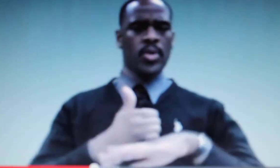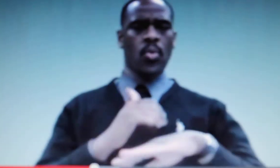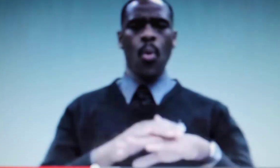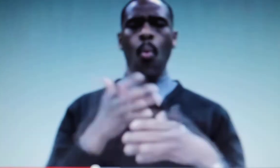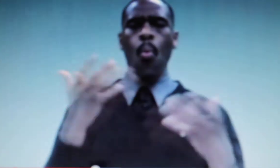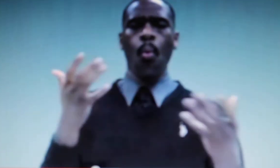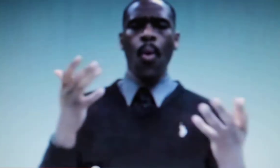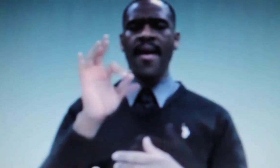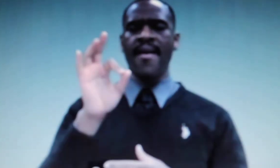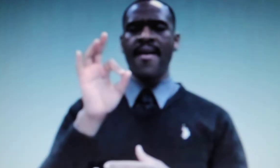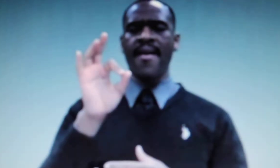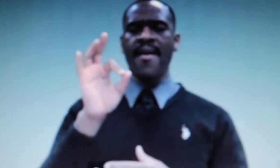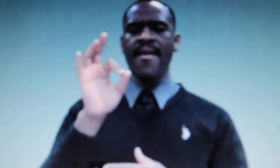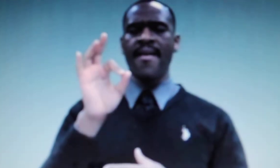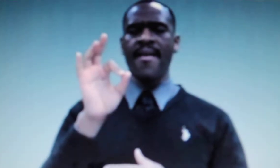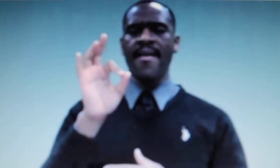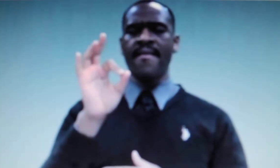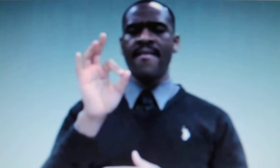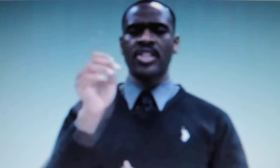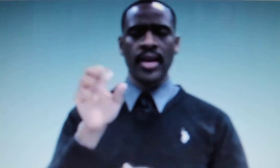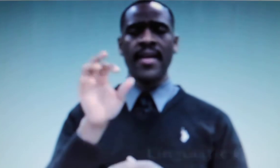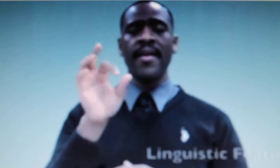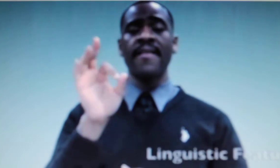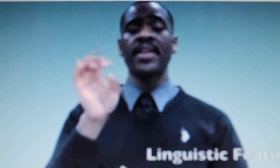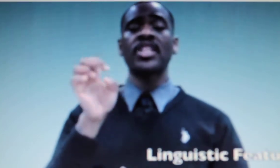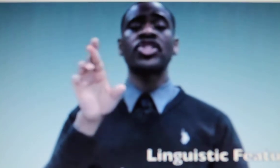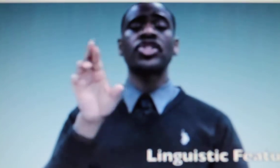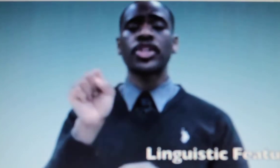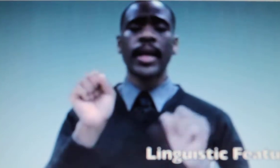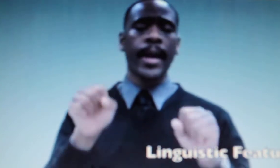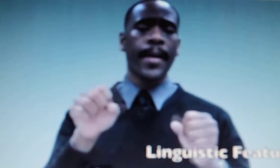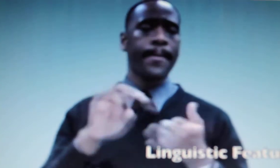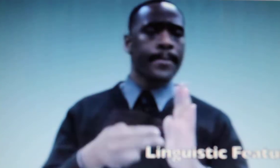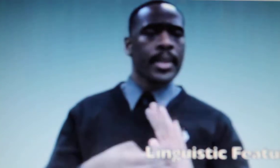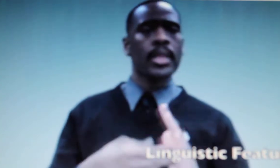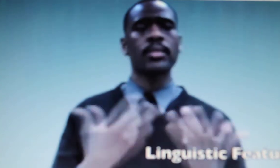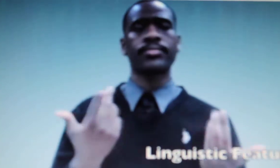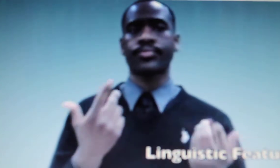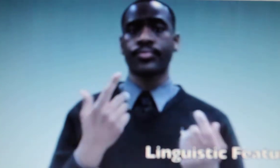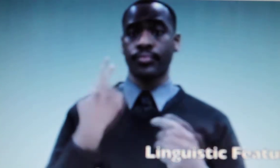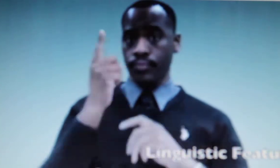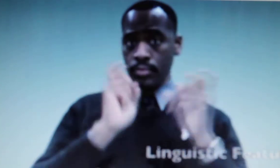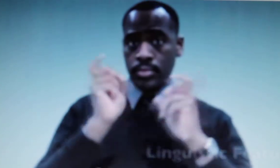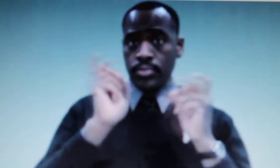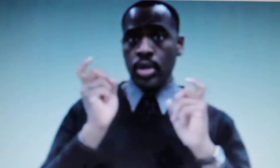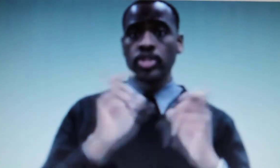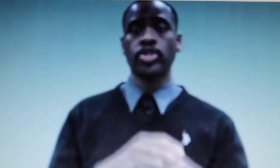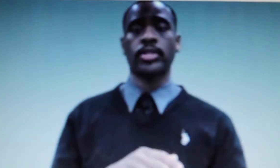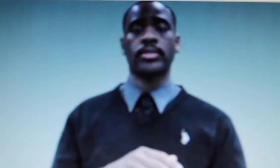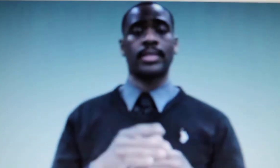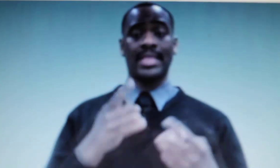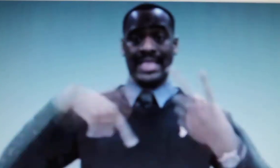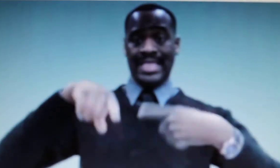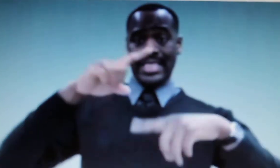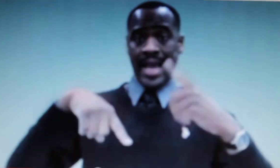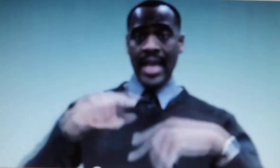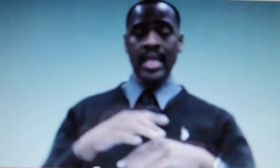Second question is how exactly can you identify Black ASL with linguistic factors?